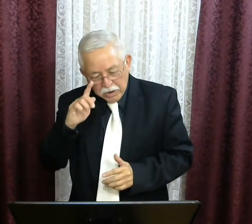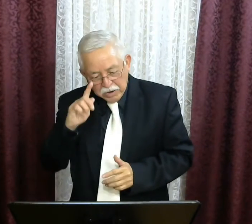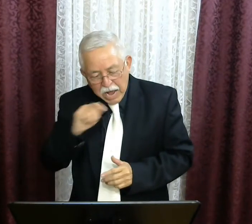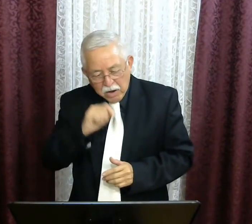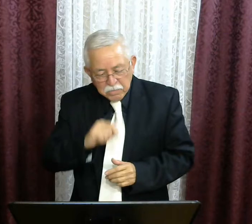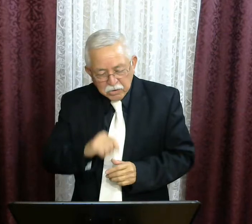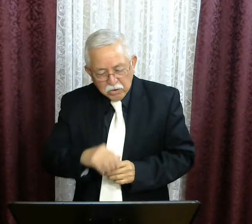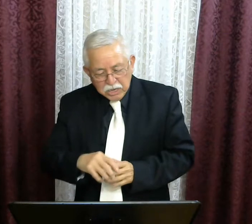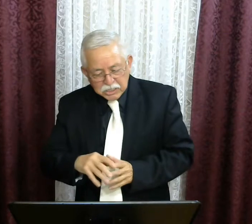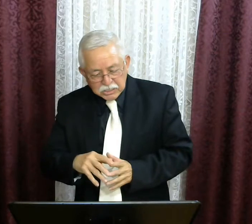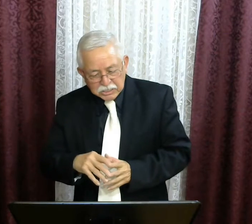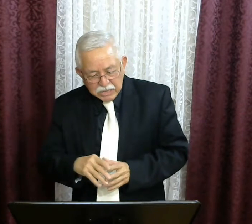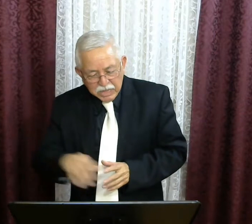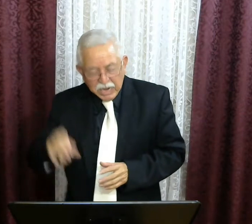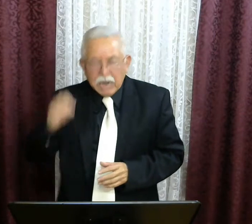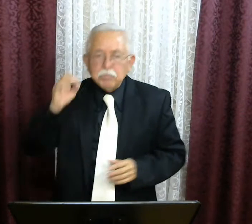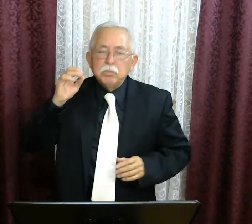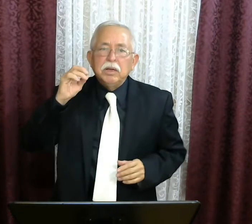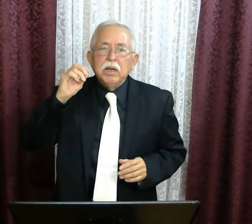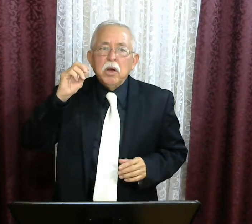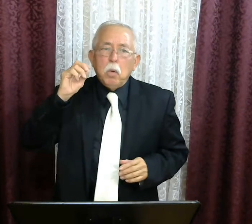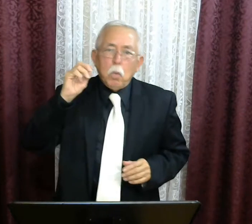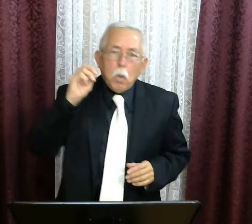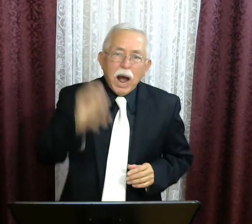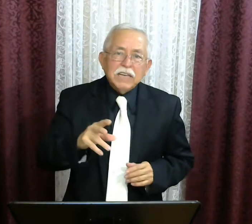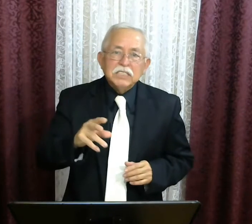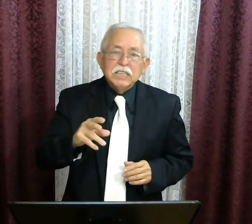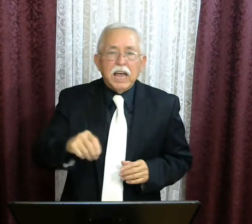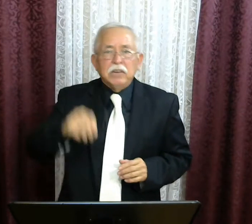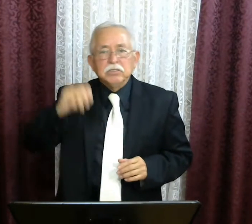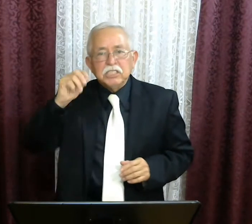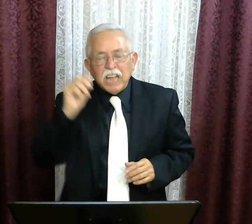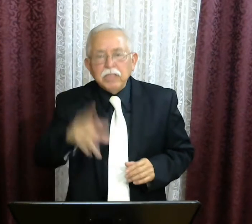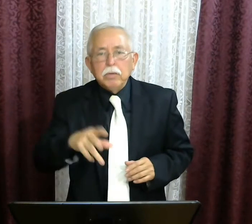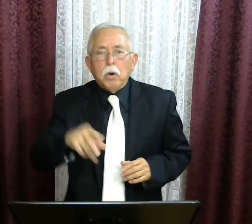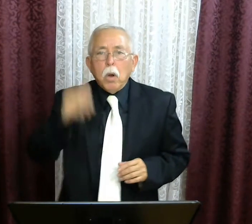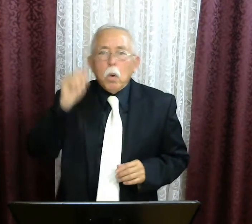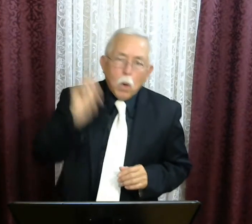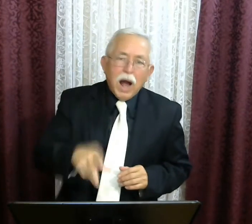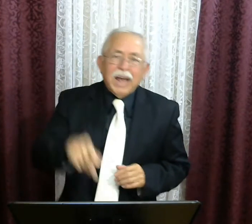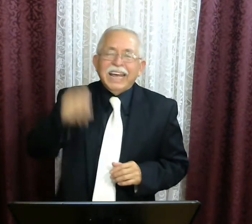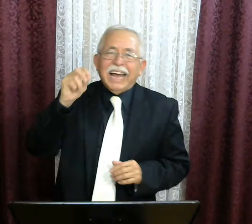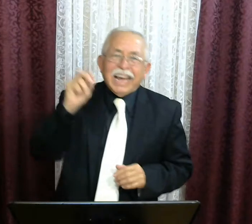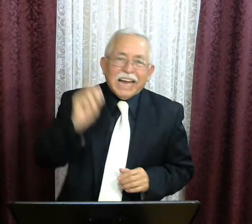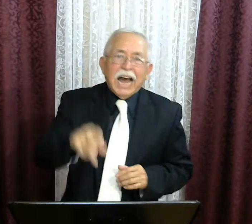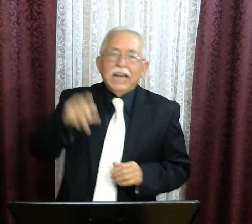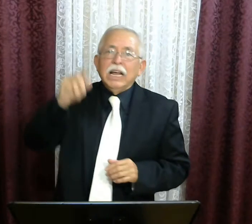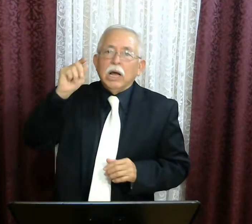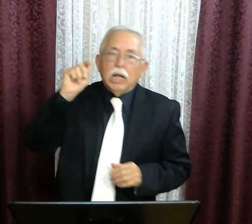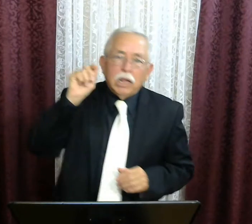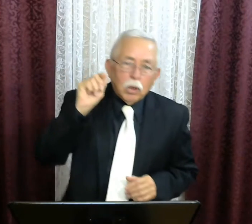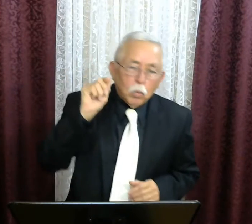now, Colossians say that I have to be wise and understandable why God will